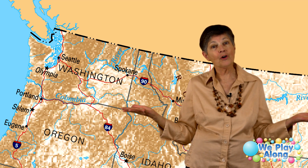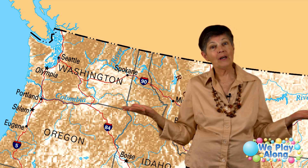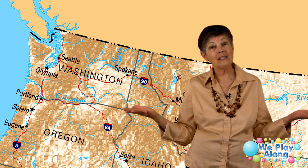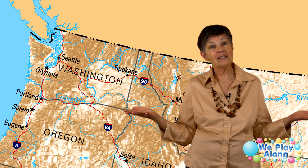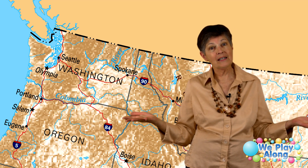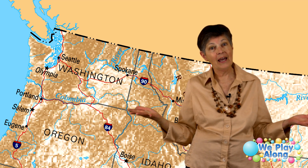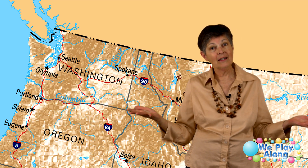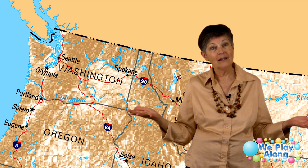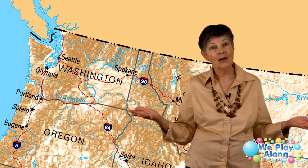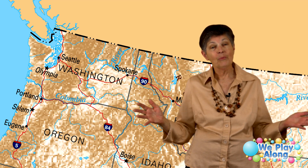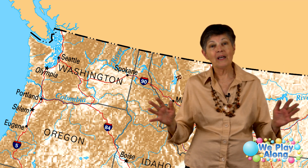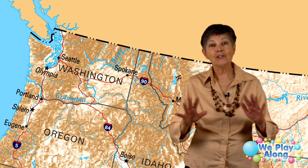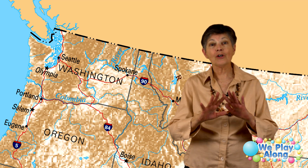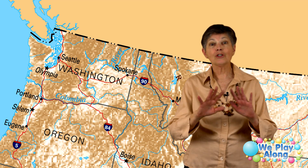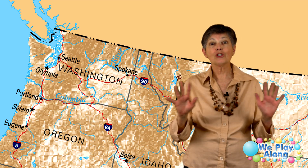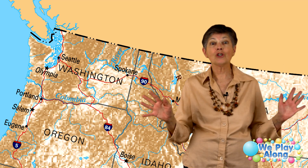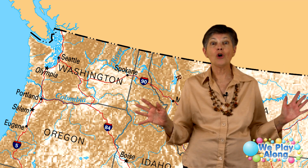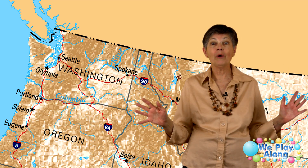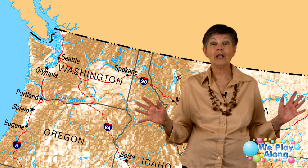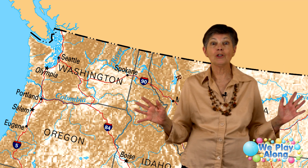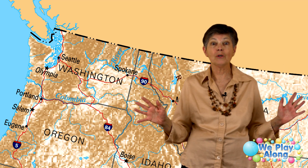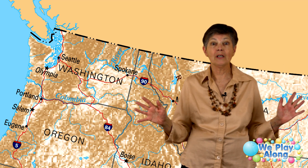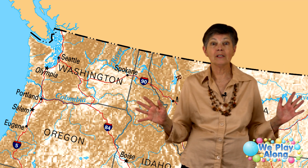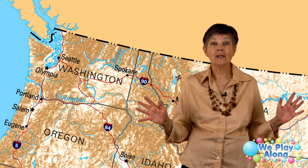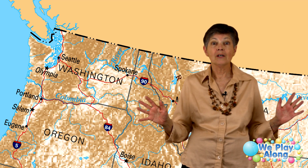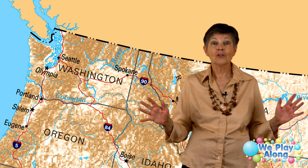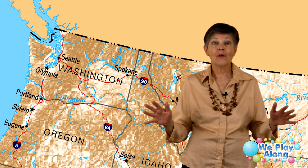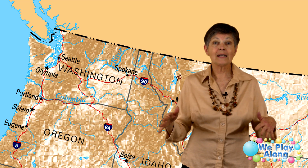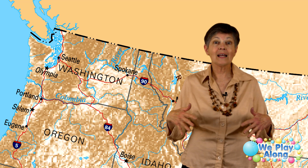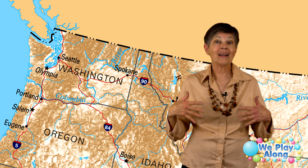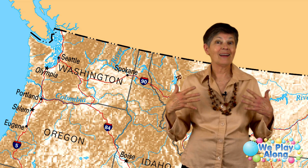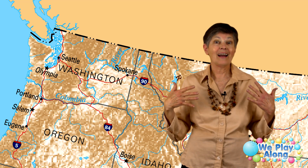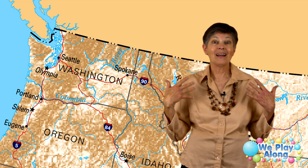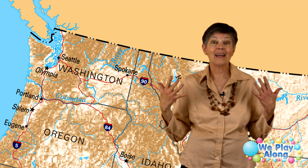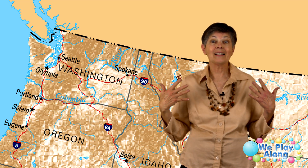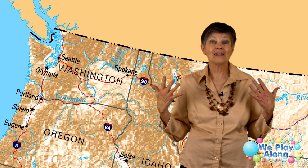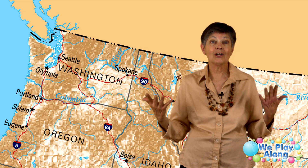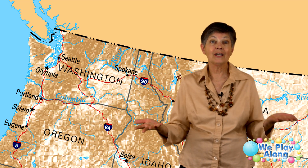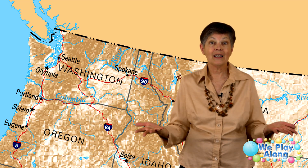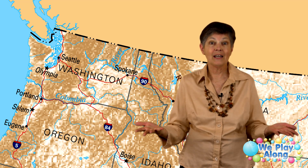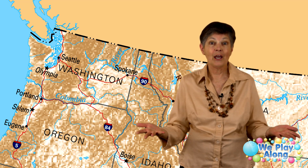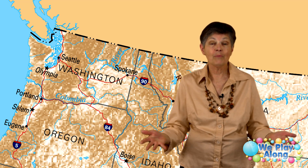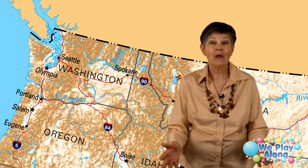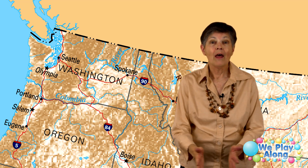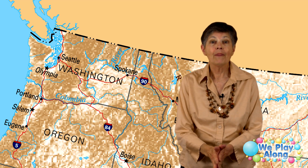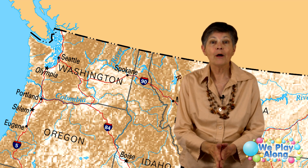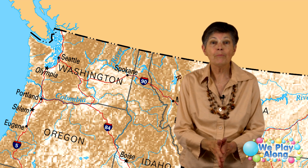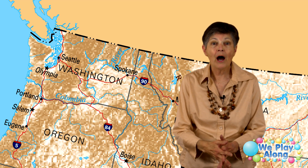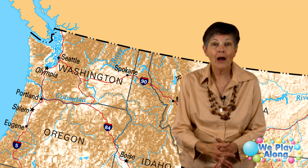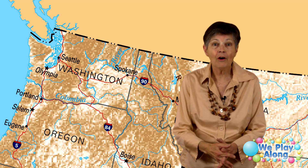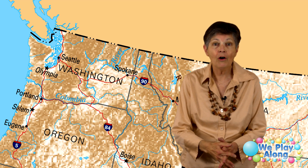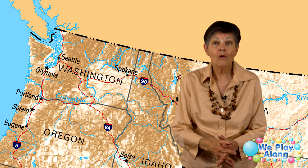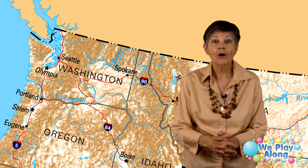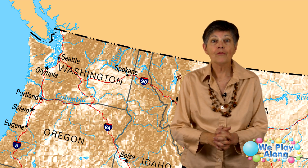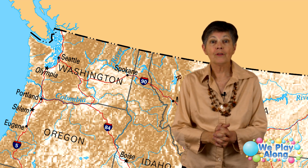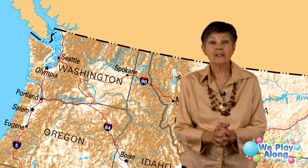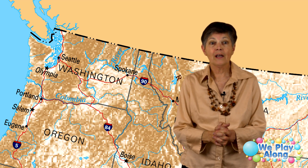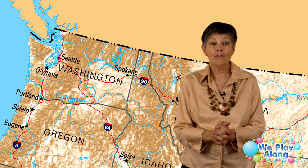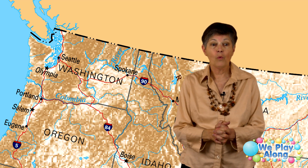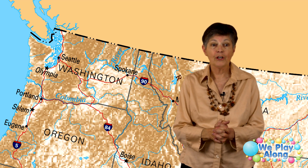evergreen state because there are so many trees. So that's kind of like its little nickname. The motto for the state of